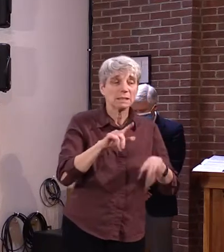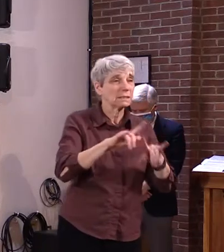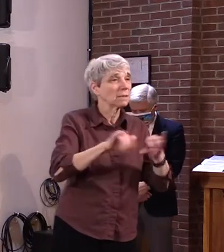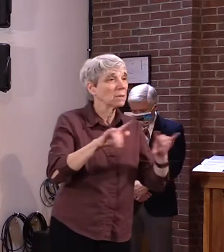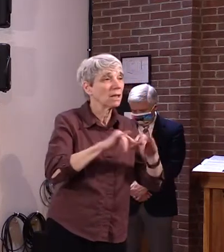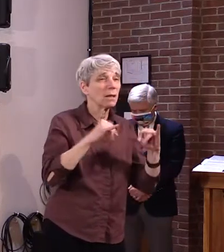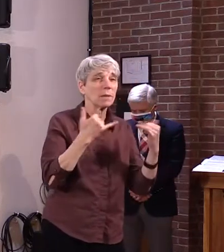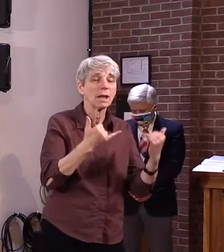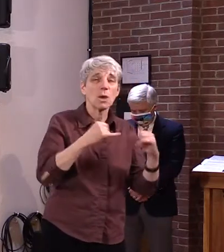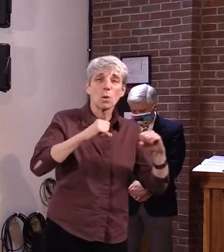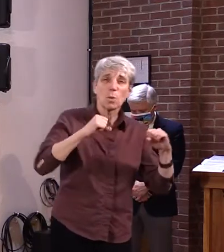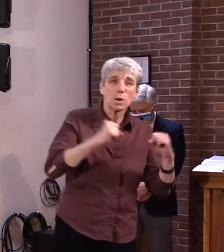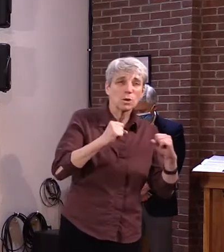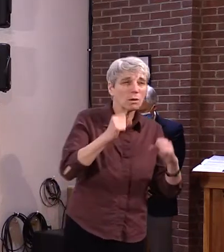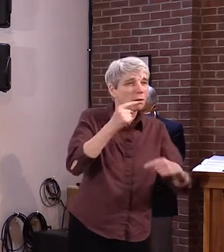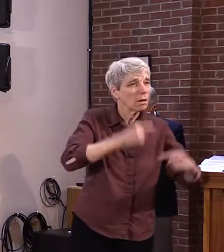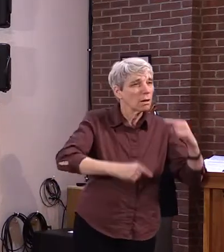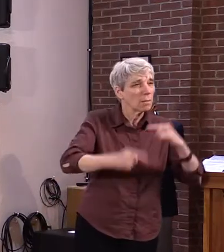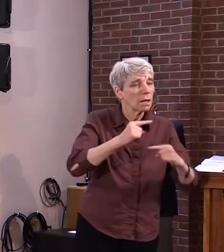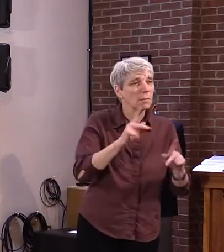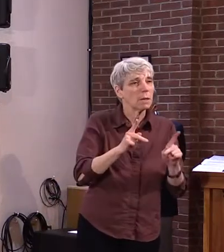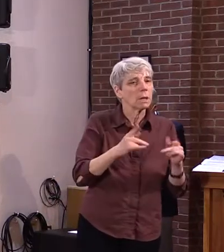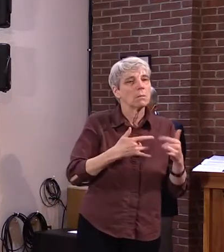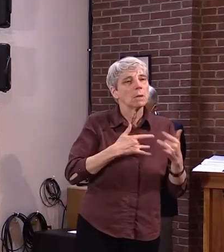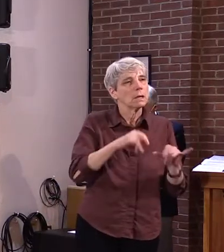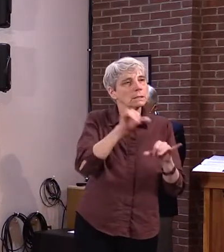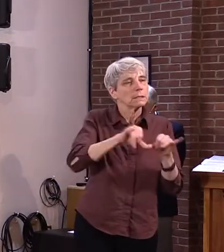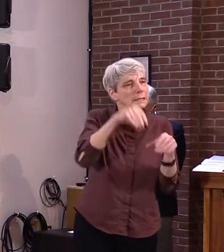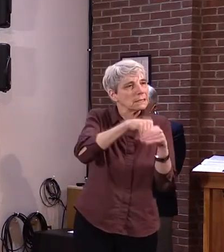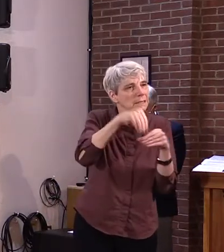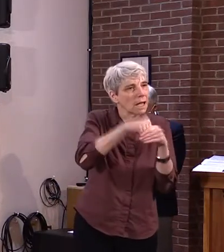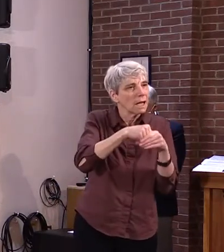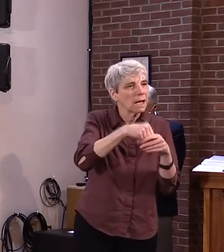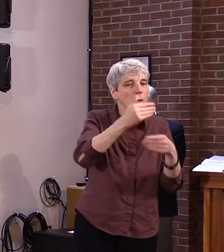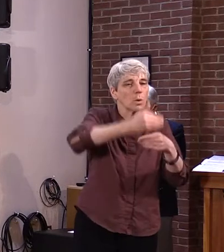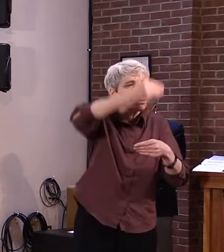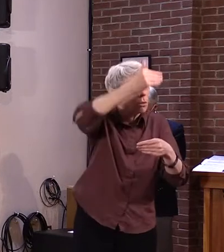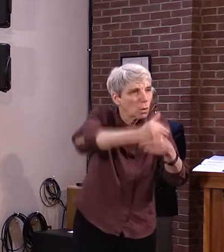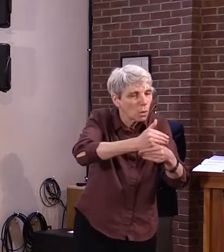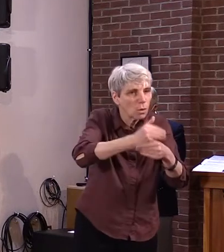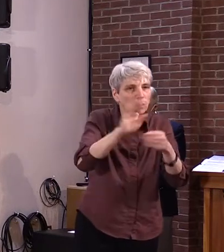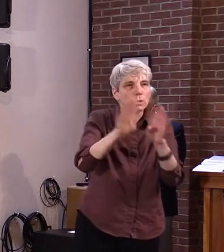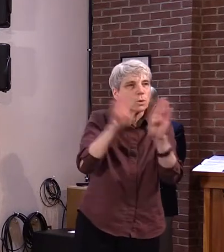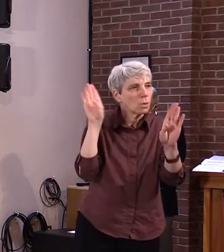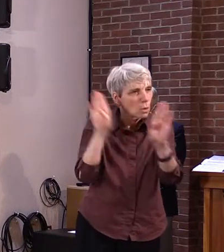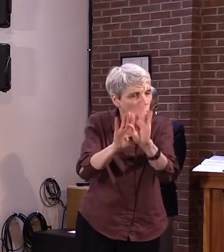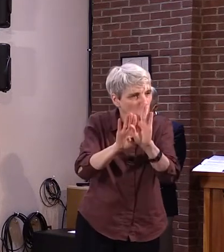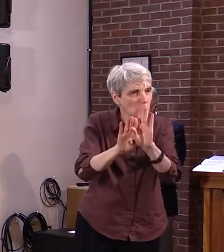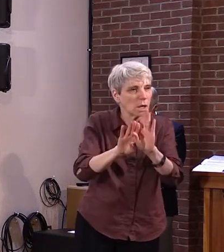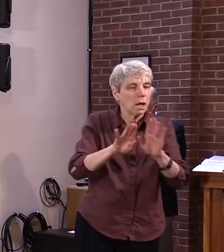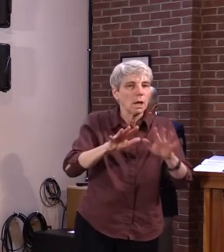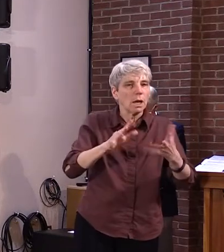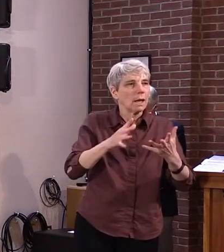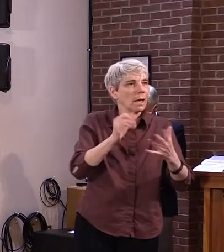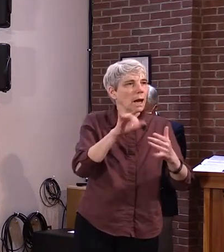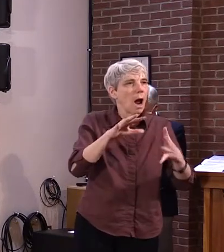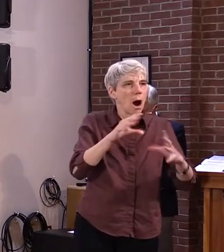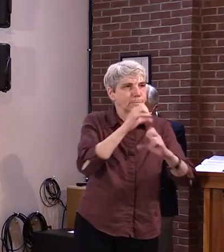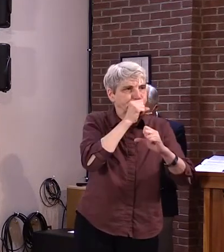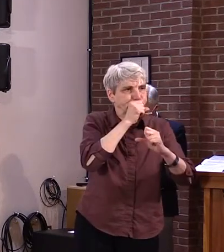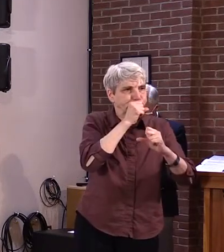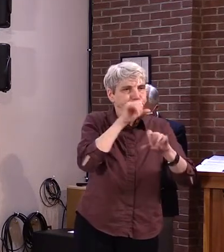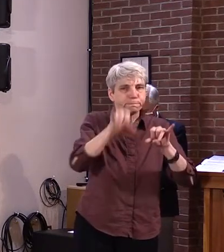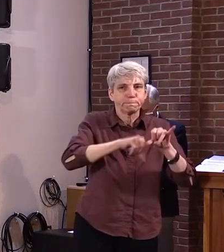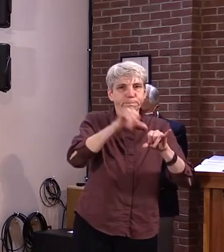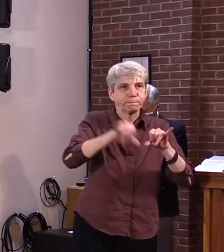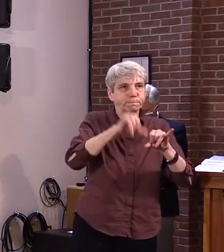ventilated spaces, as good ventilation reduces exposure to all particles of any size and